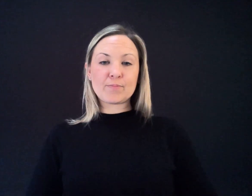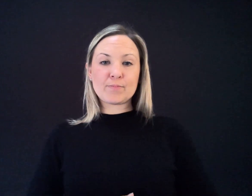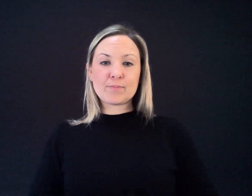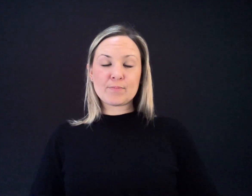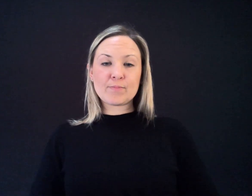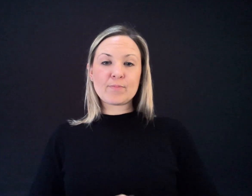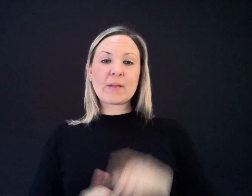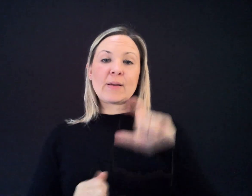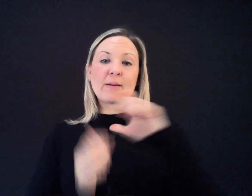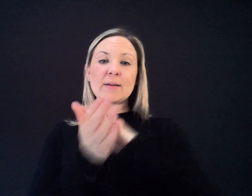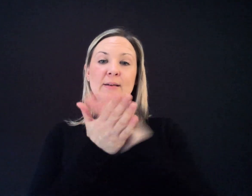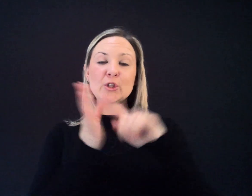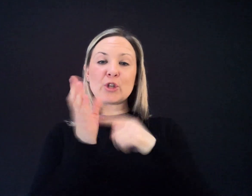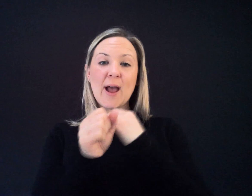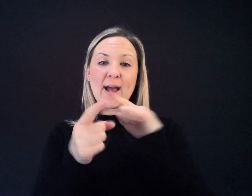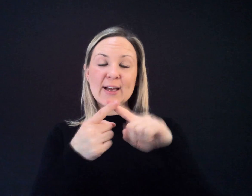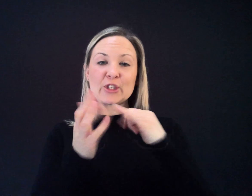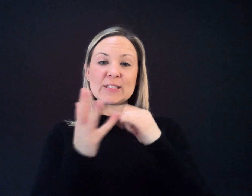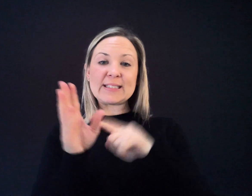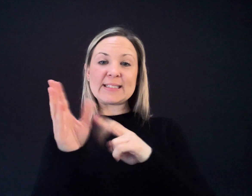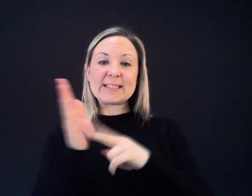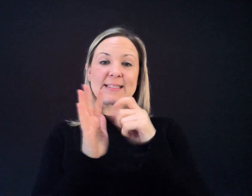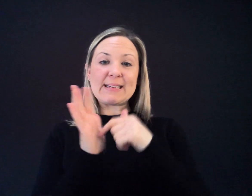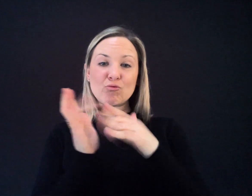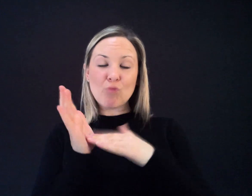Charge Syndrome Australasia Conference.